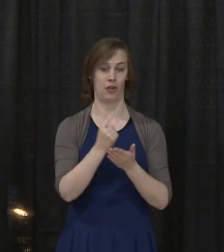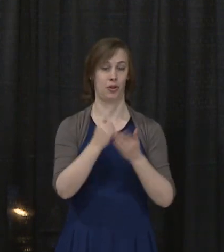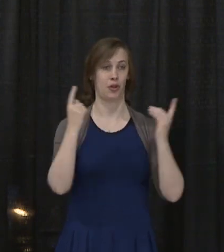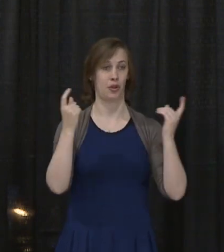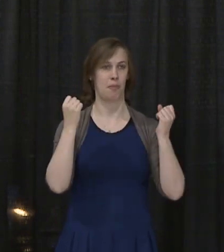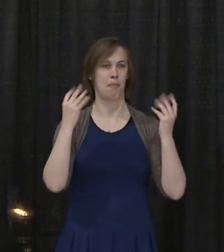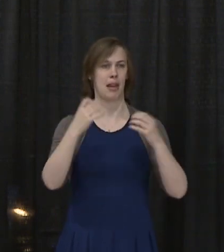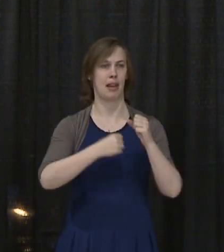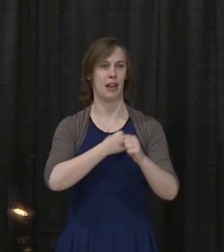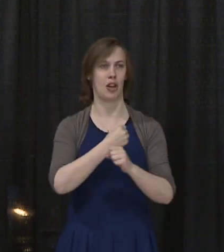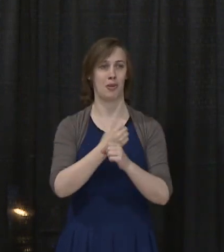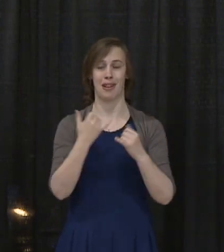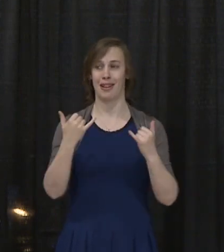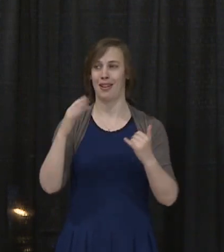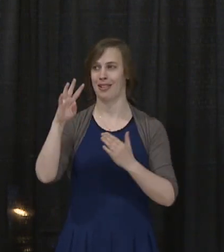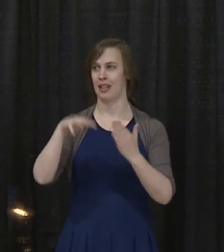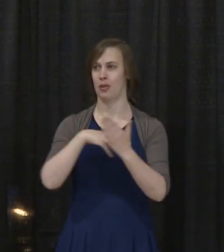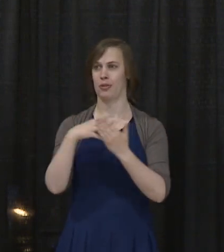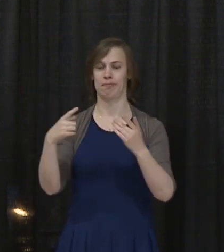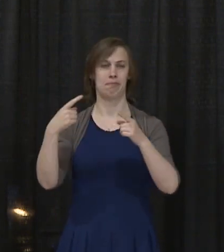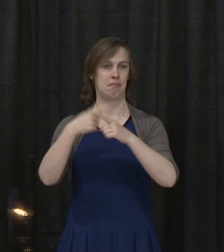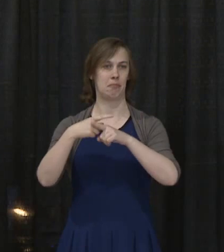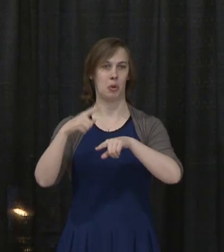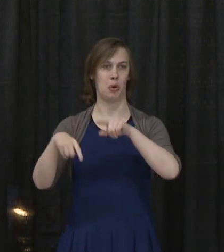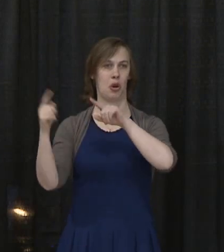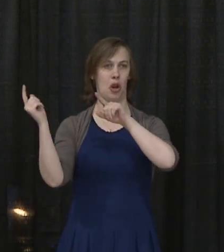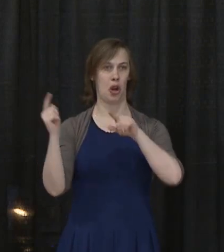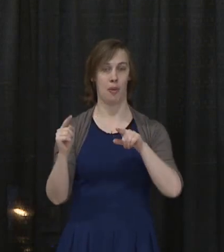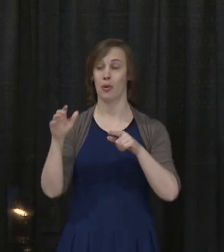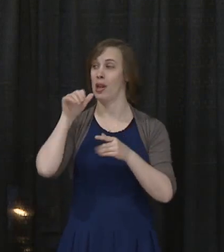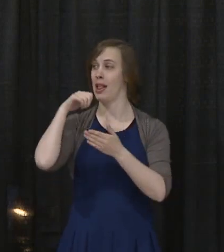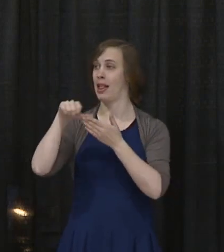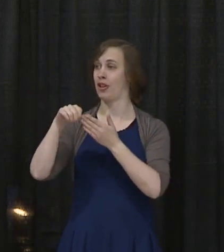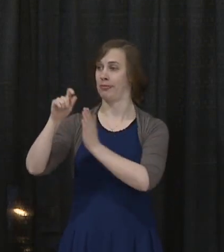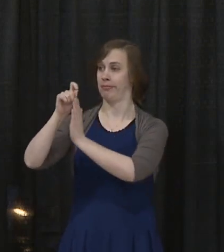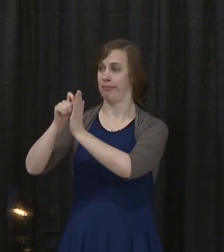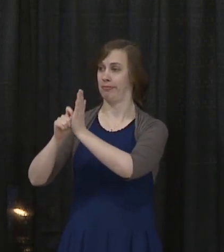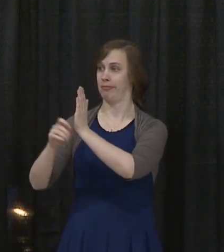he has sent on this letter and asked me to read it to the audience.